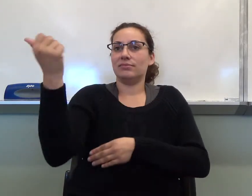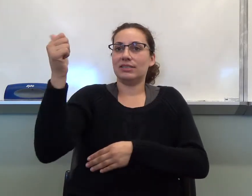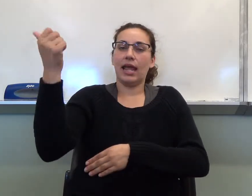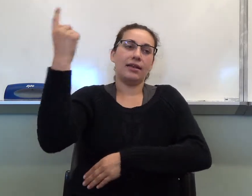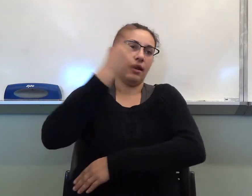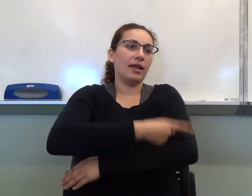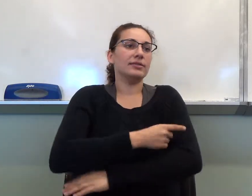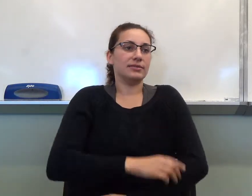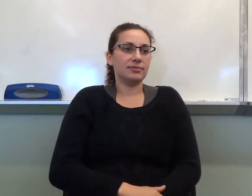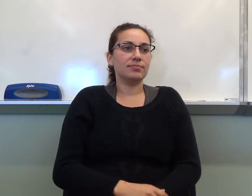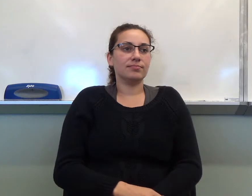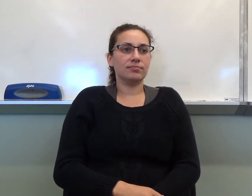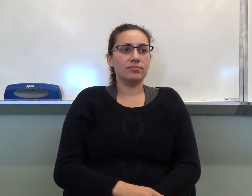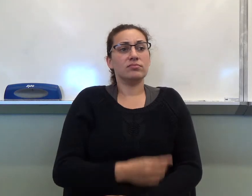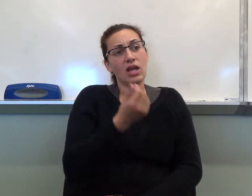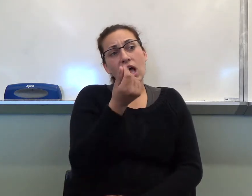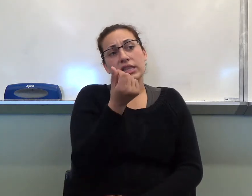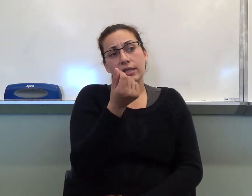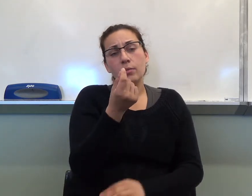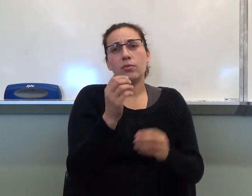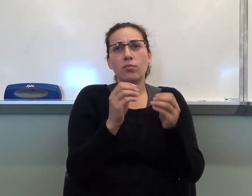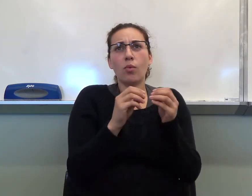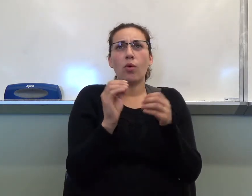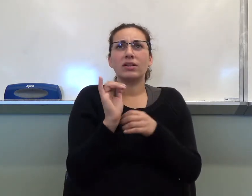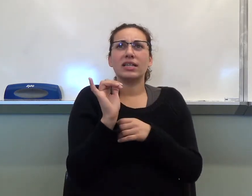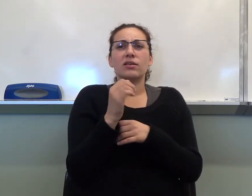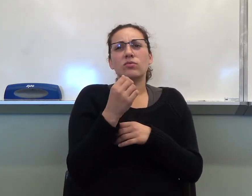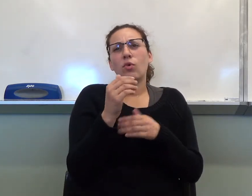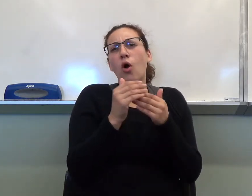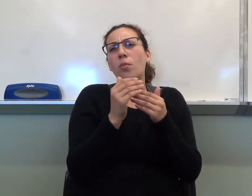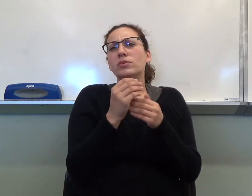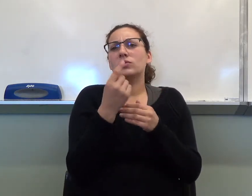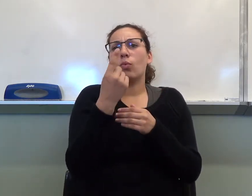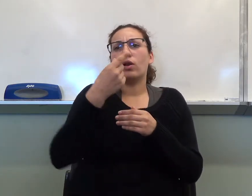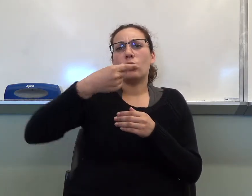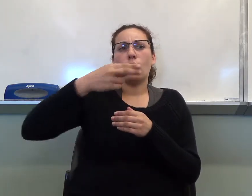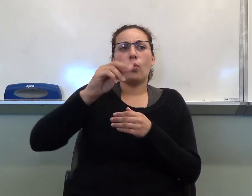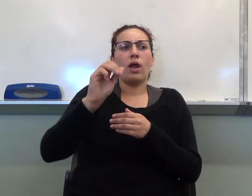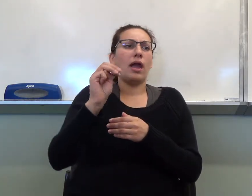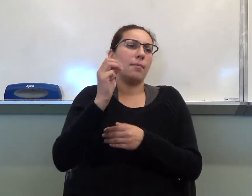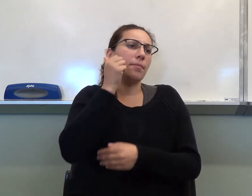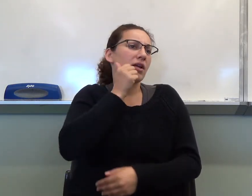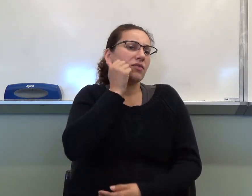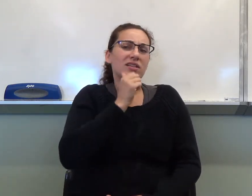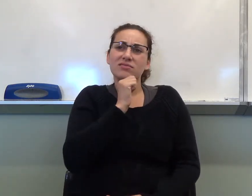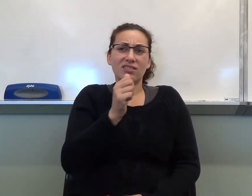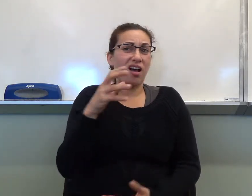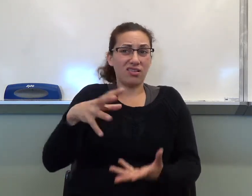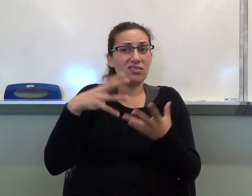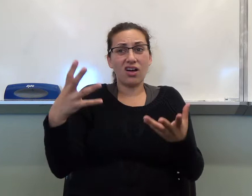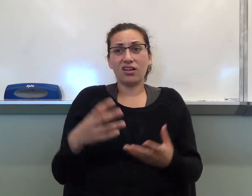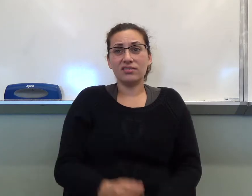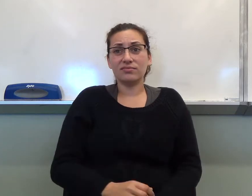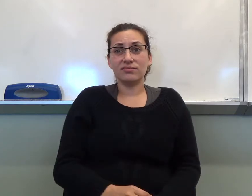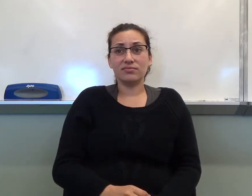a little bit more than a gram a day. So it's not as bad as it sounds. You know, when you say 12,000 or something, you say,